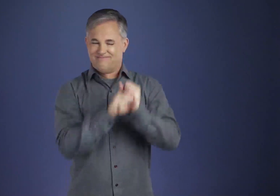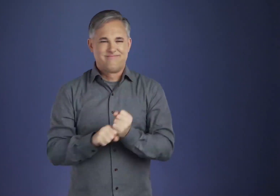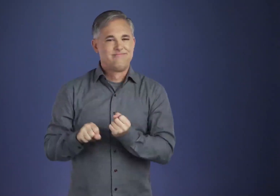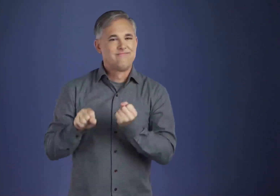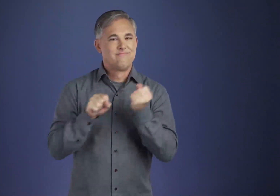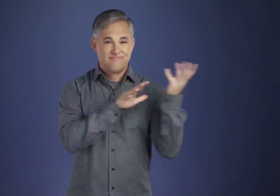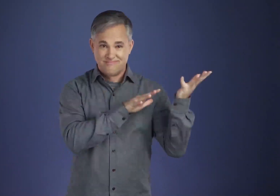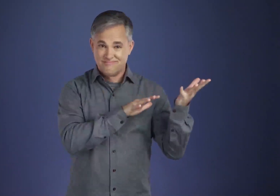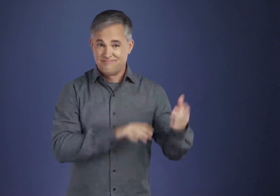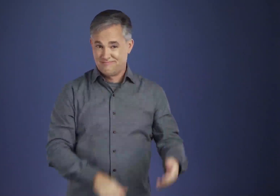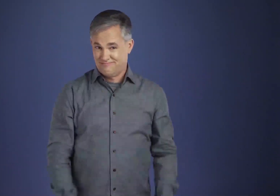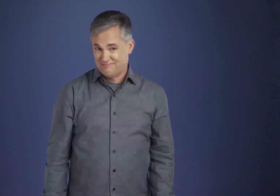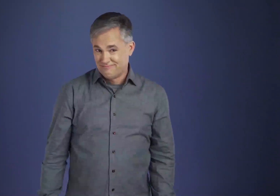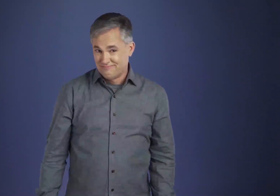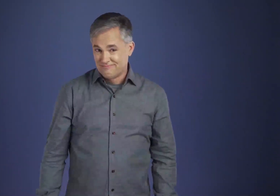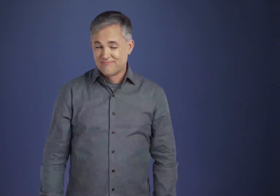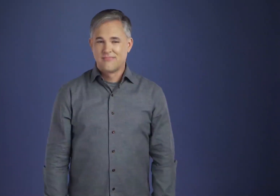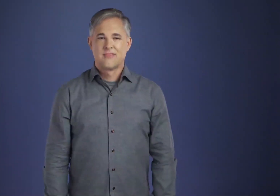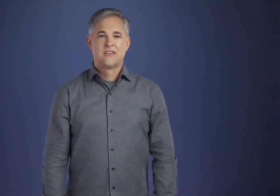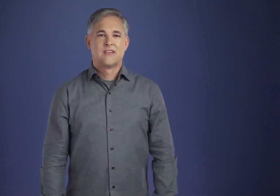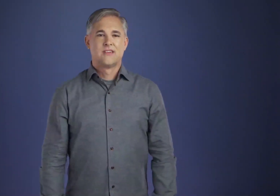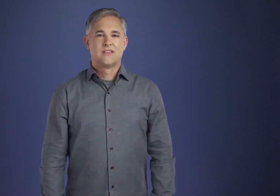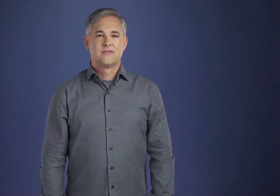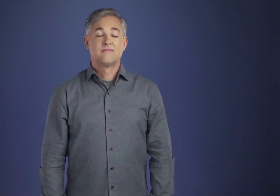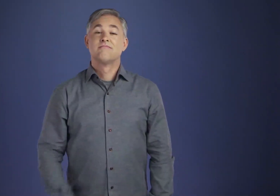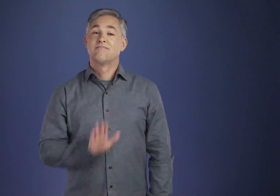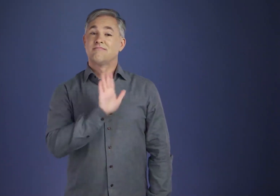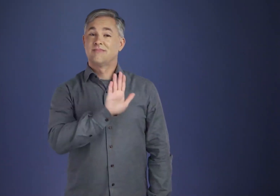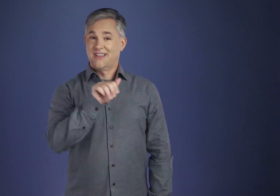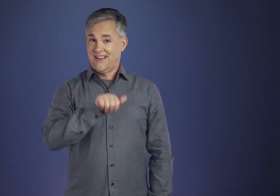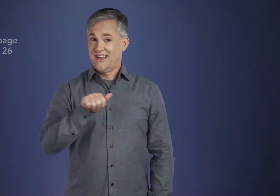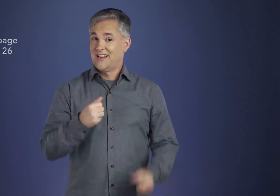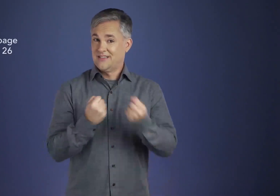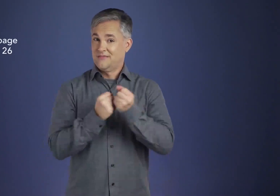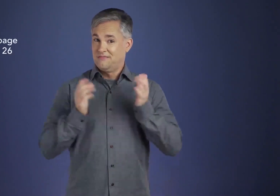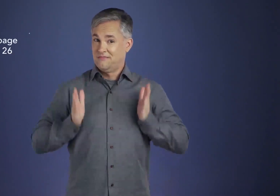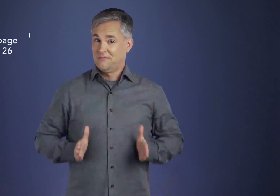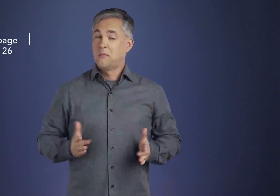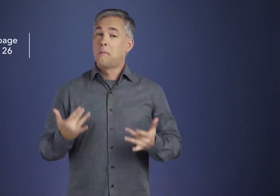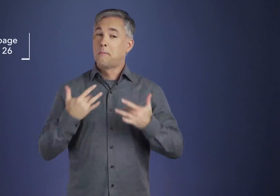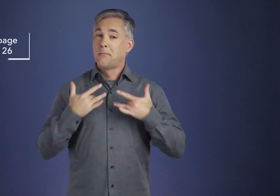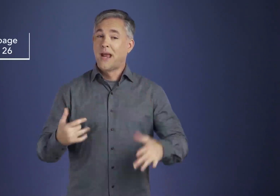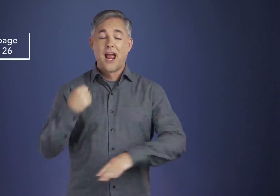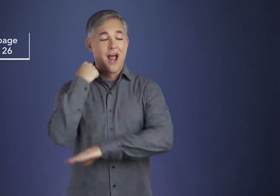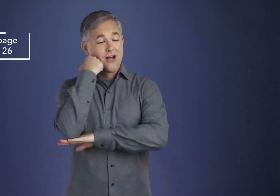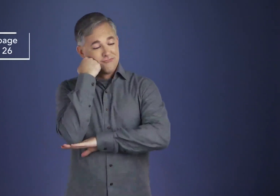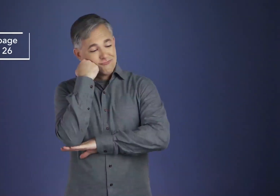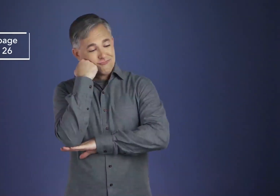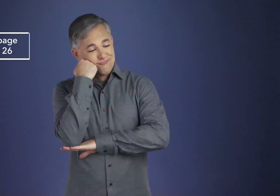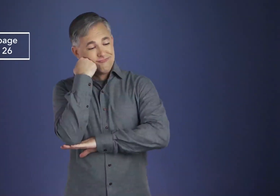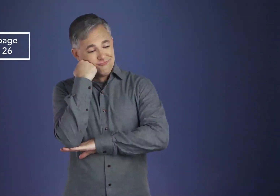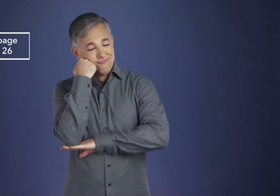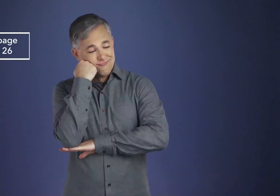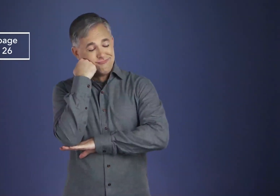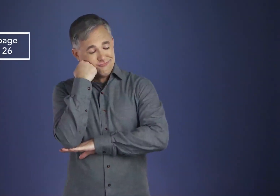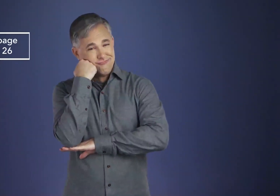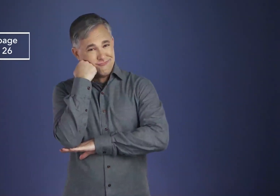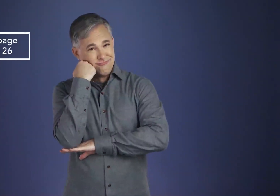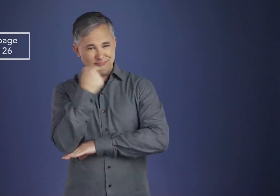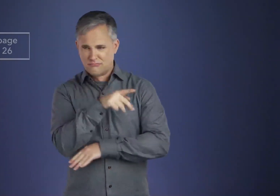save himself? At this juncture, his AA sponsor usually laughs. This, the newcomer thinks,